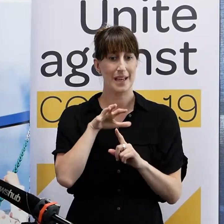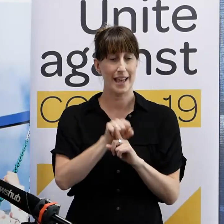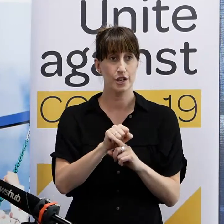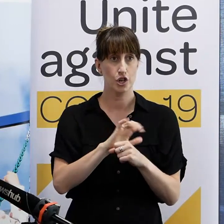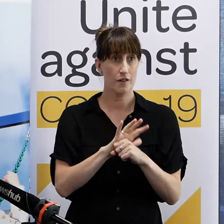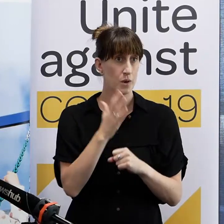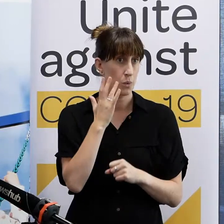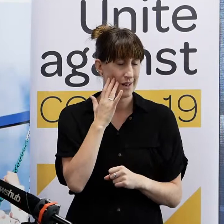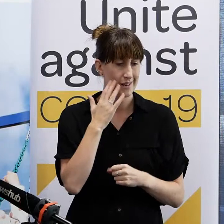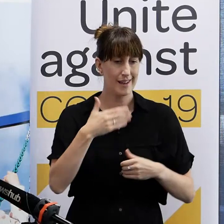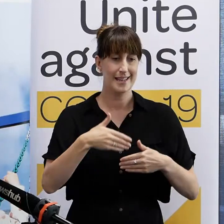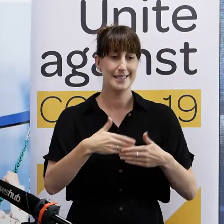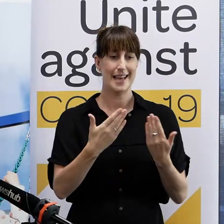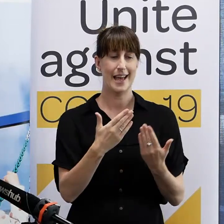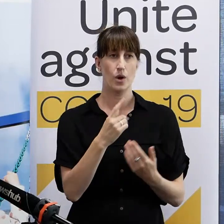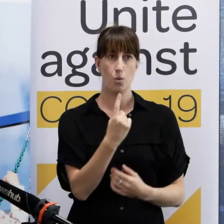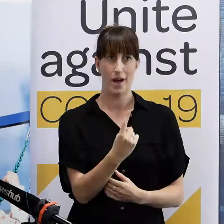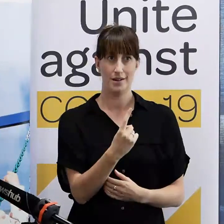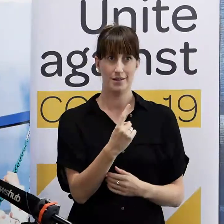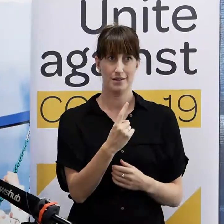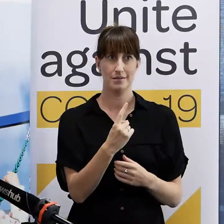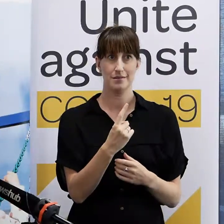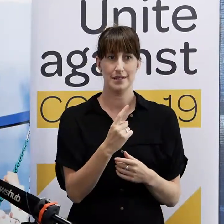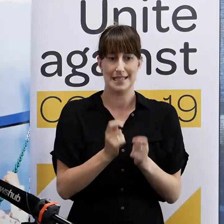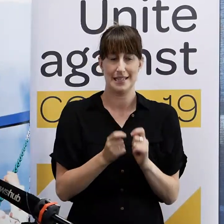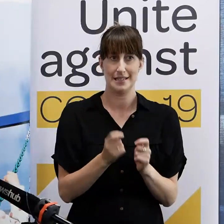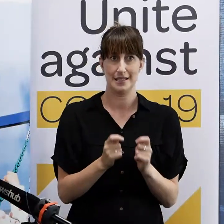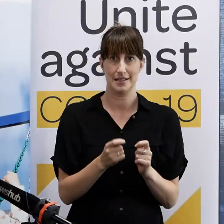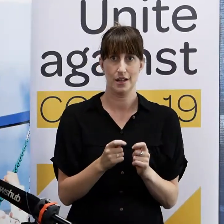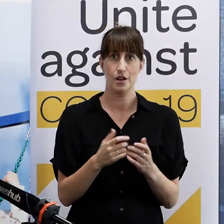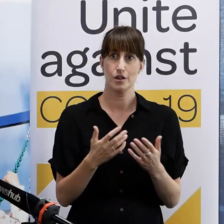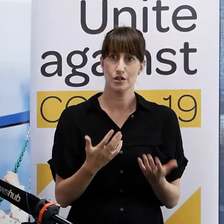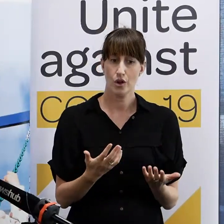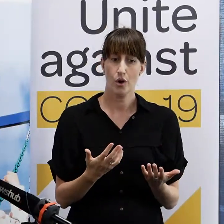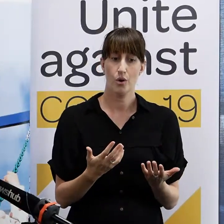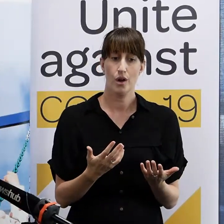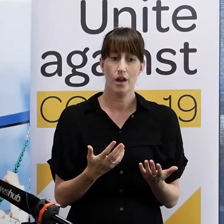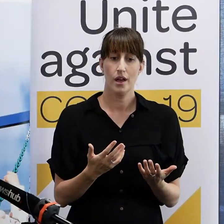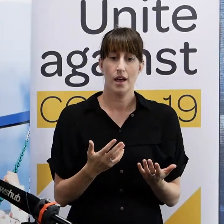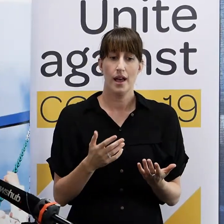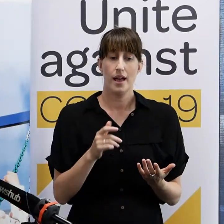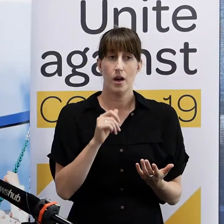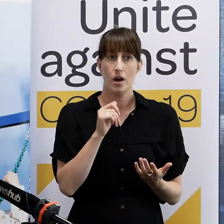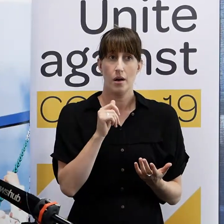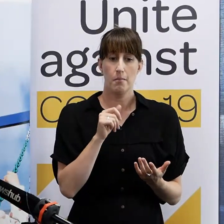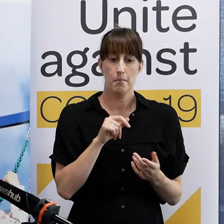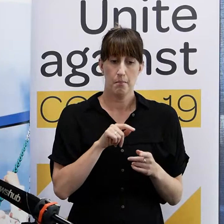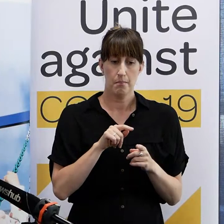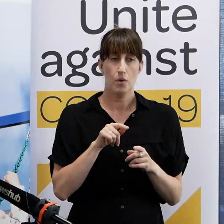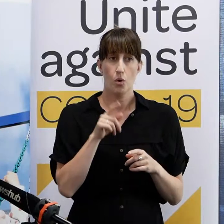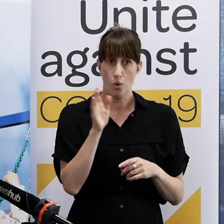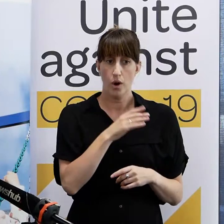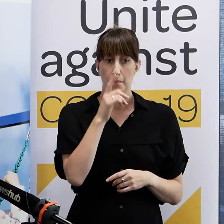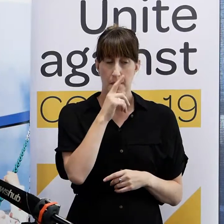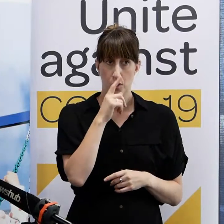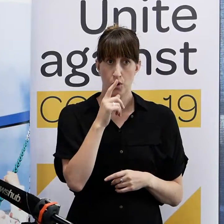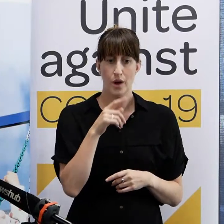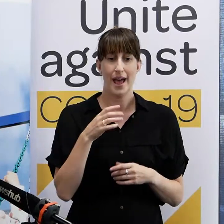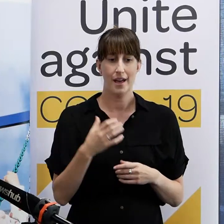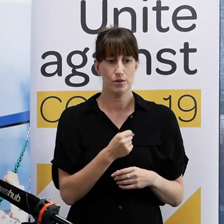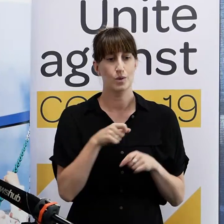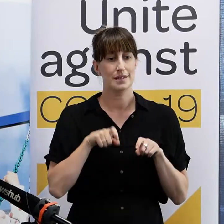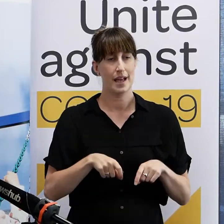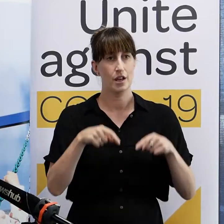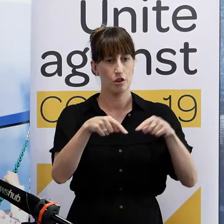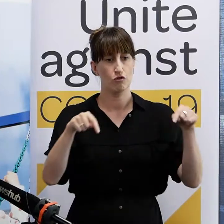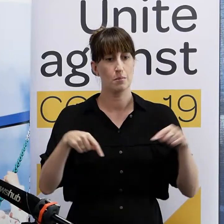And as part of that protocol, all returnees remain in their rooms until the result of that testing is available. The second comment I